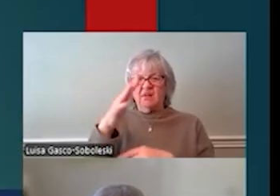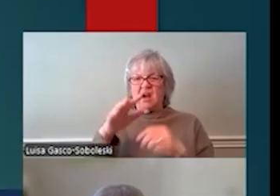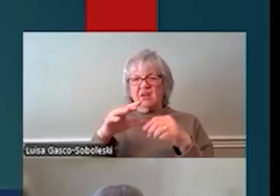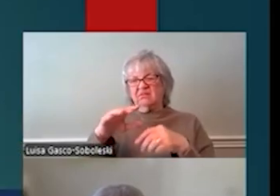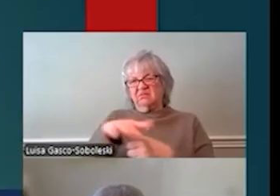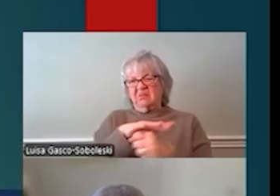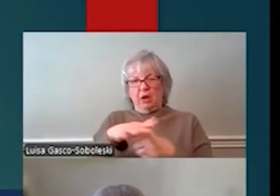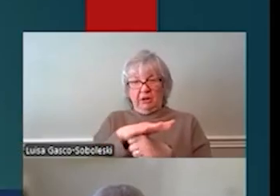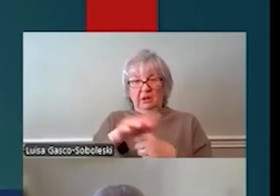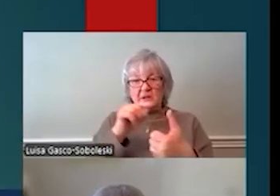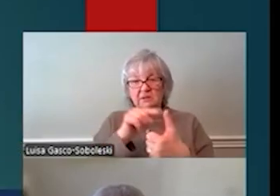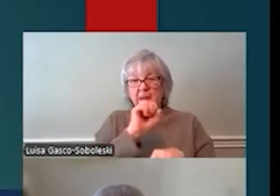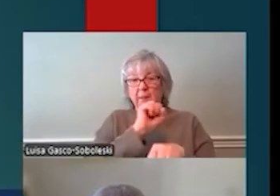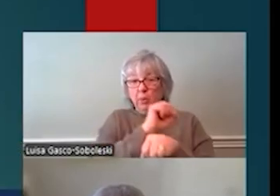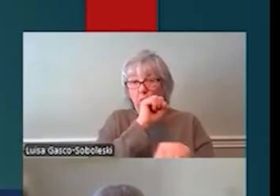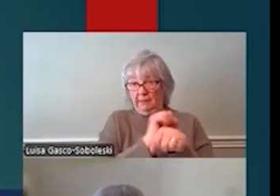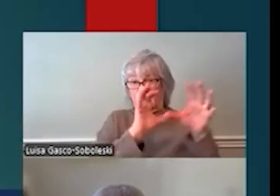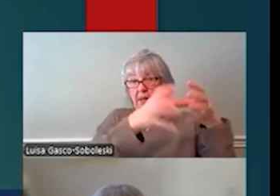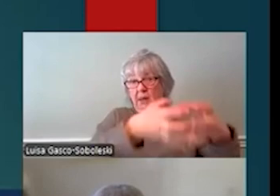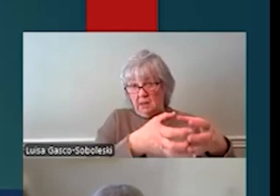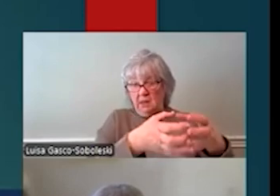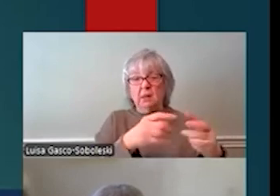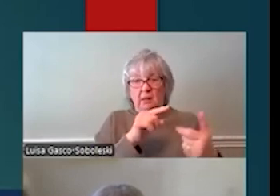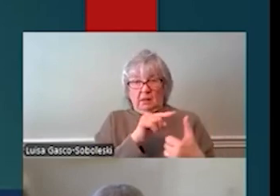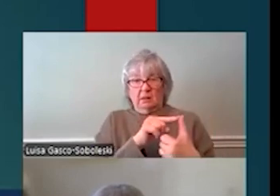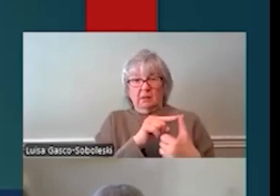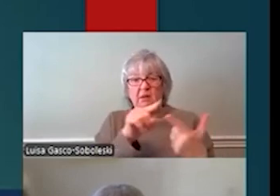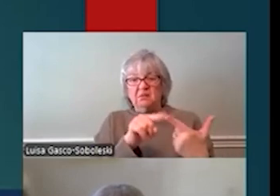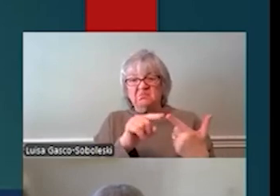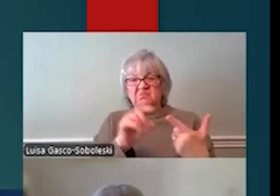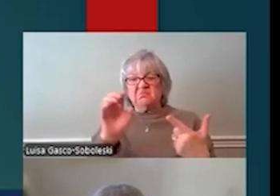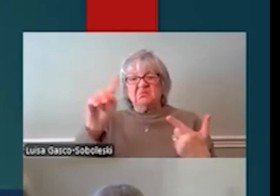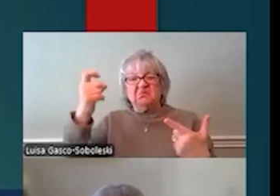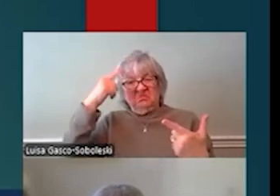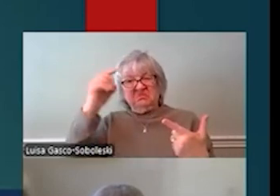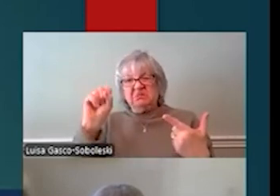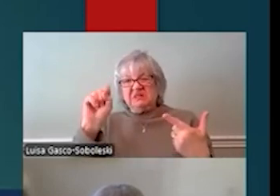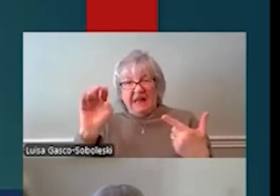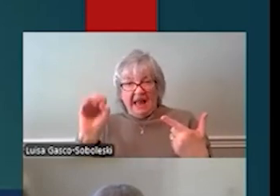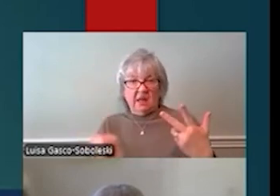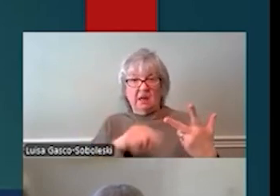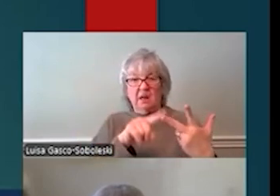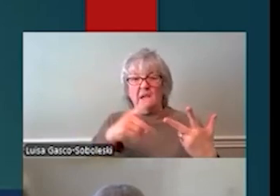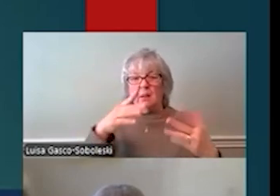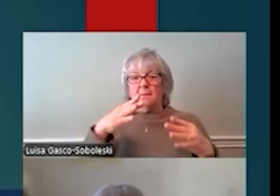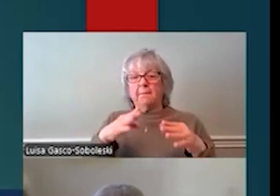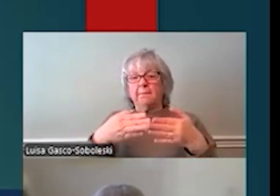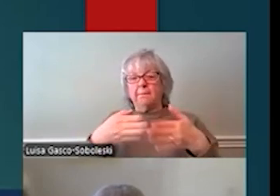go. Those are the 5 titles of the ADA, the 5 areas that it covers: places of